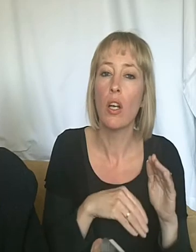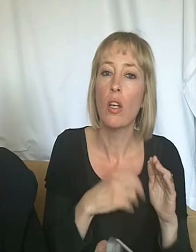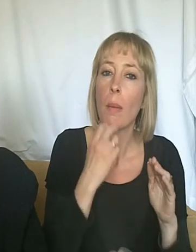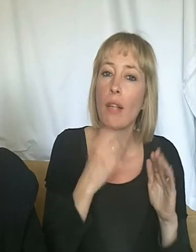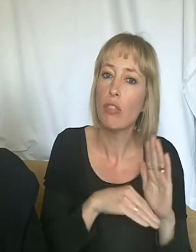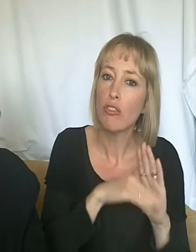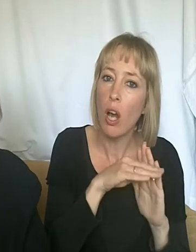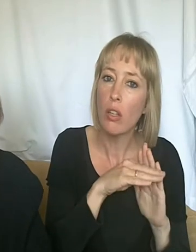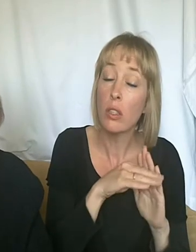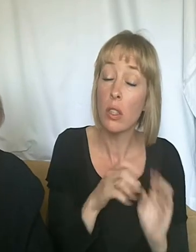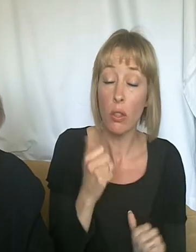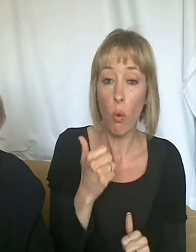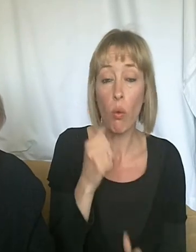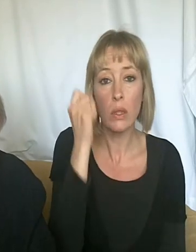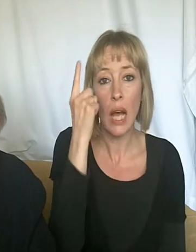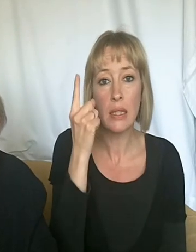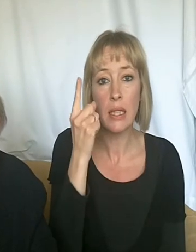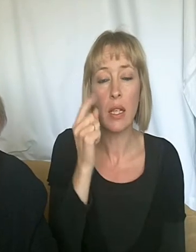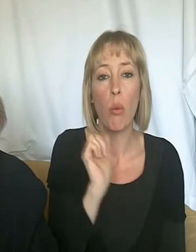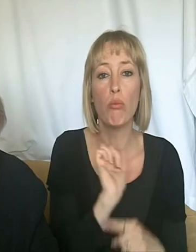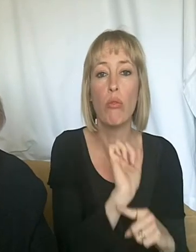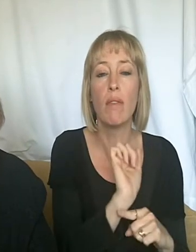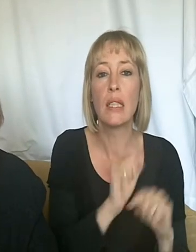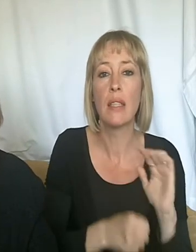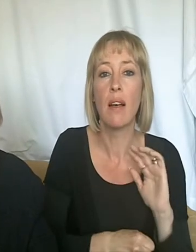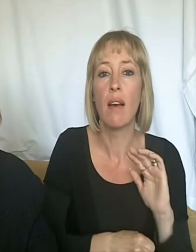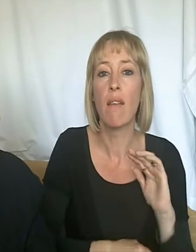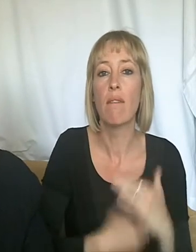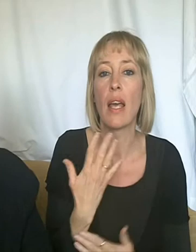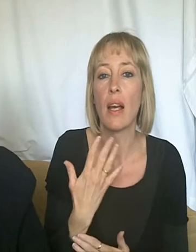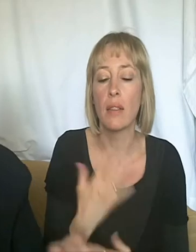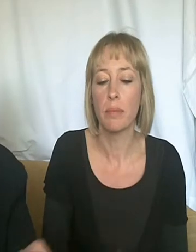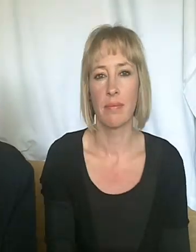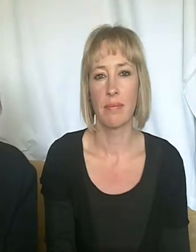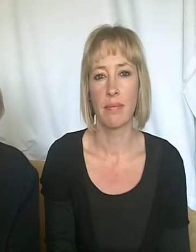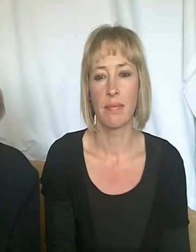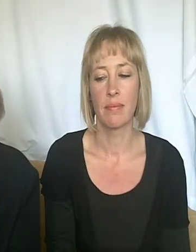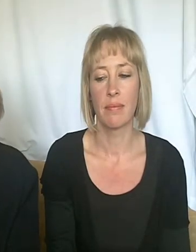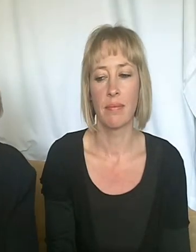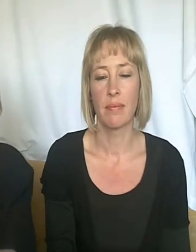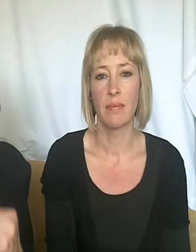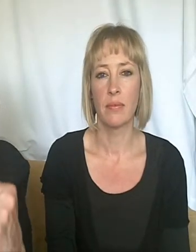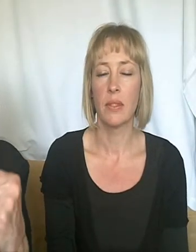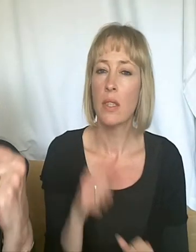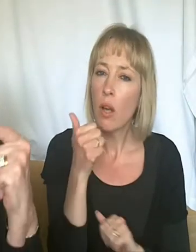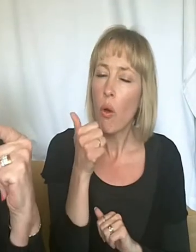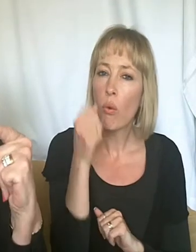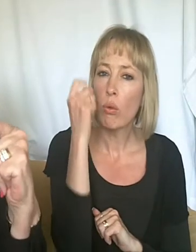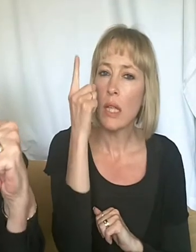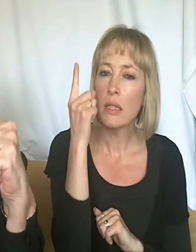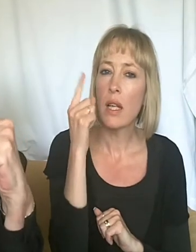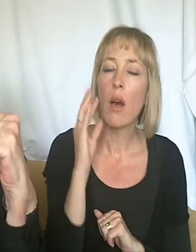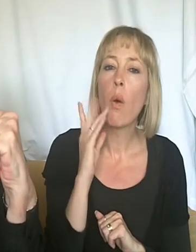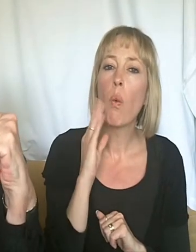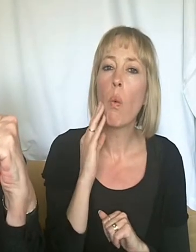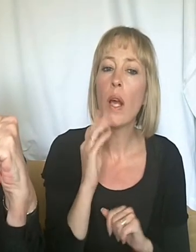your battery is a good idea to be safe. And don't leave. It's a good idea when you